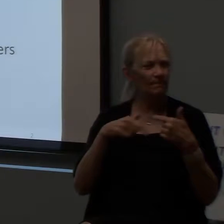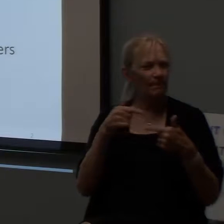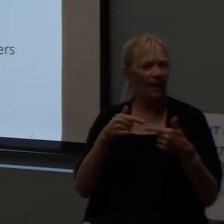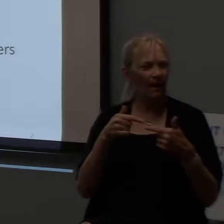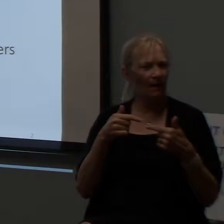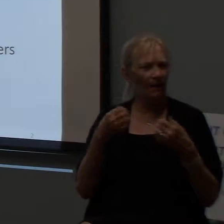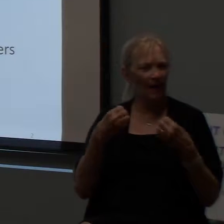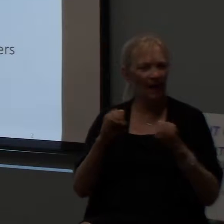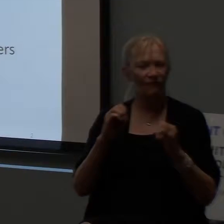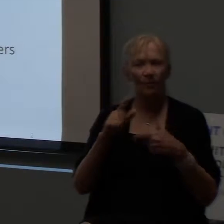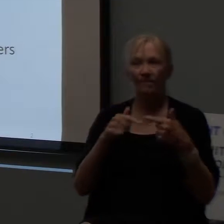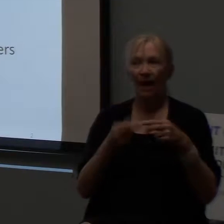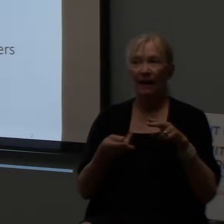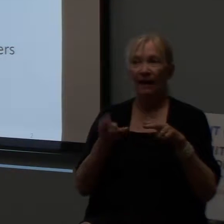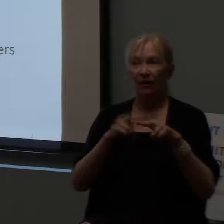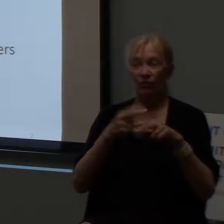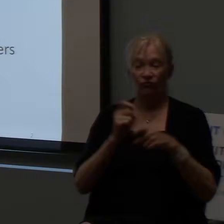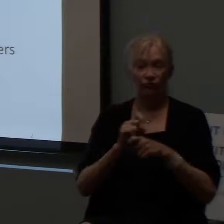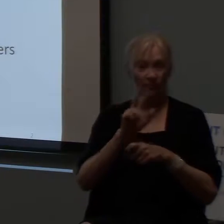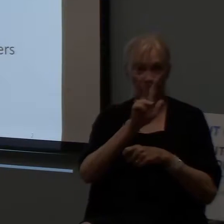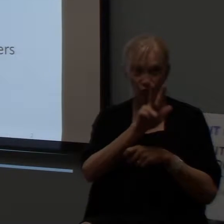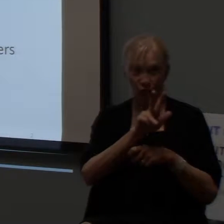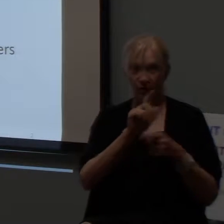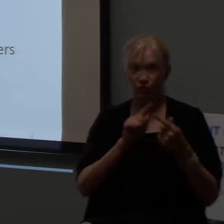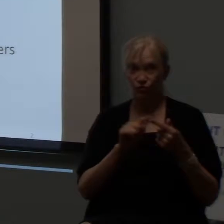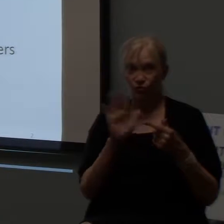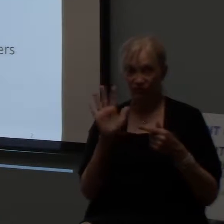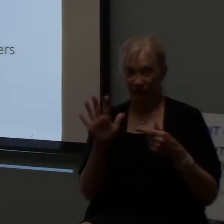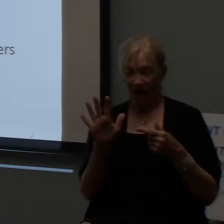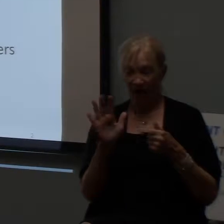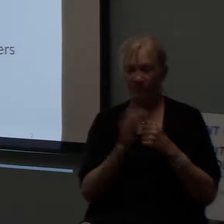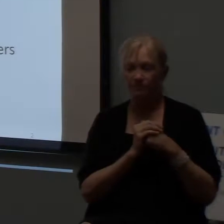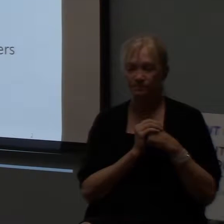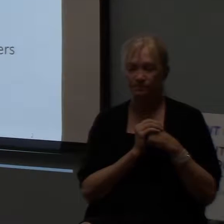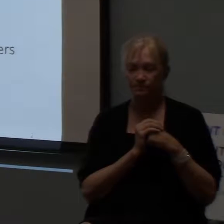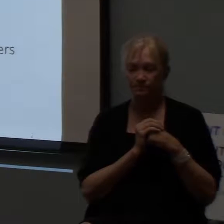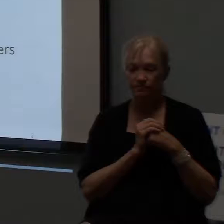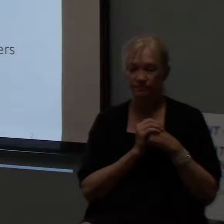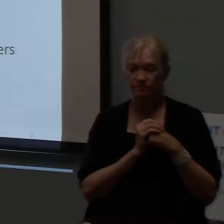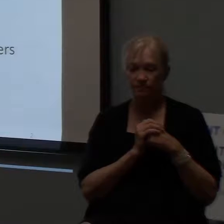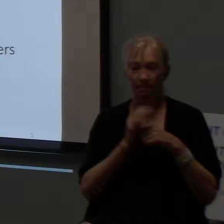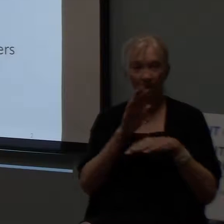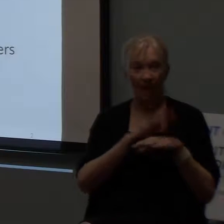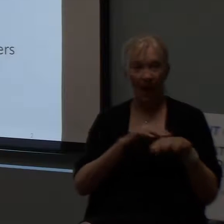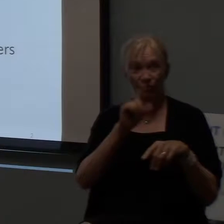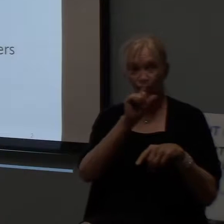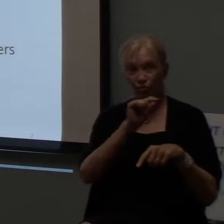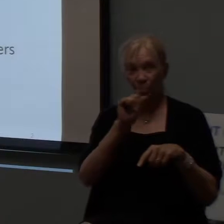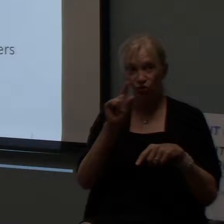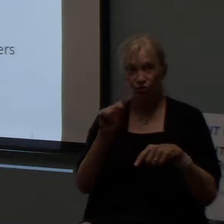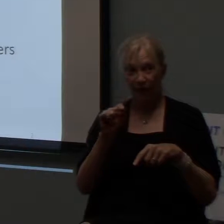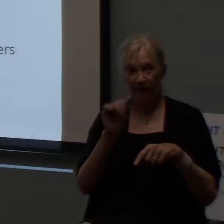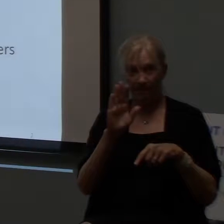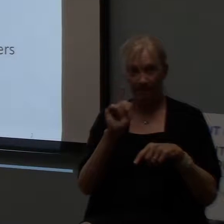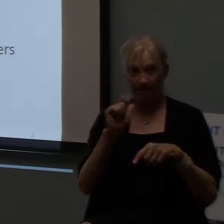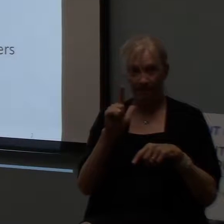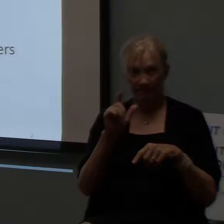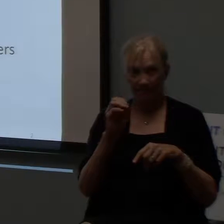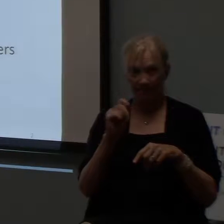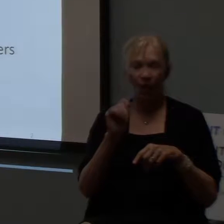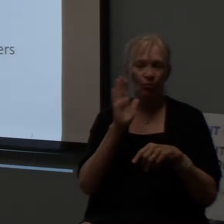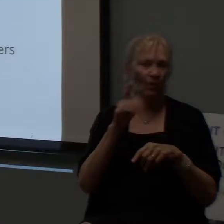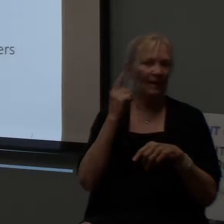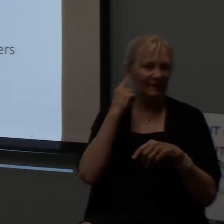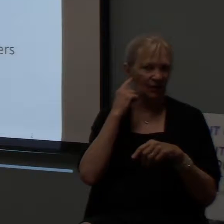question about increasing from 3 county commissioners to 5 on the 2020 ballot. We'll hear more about